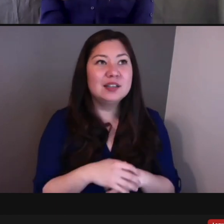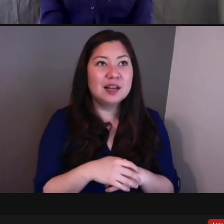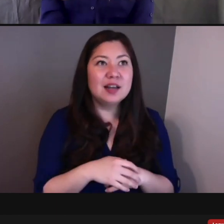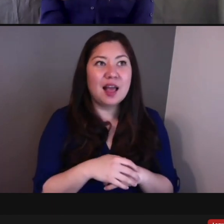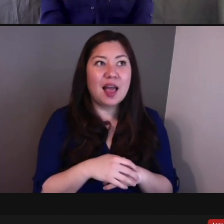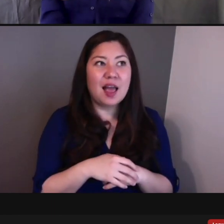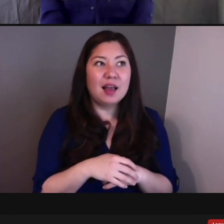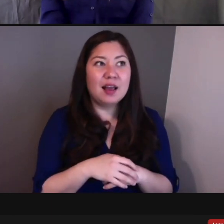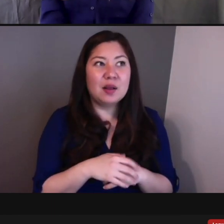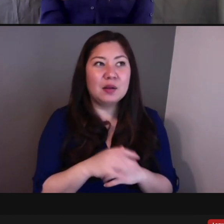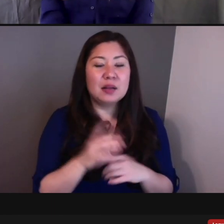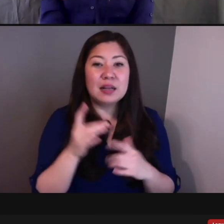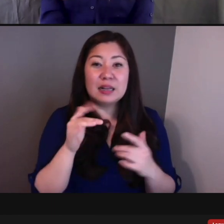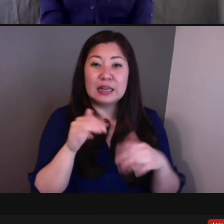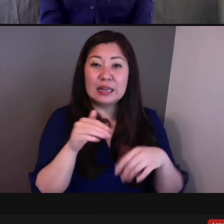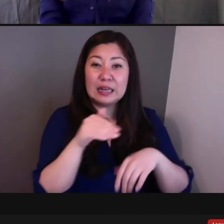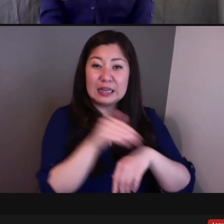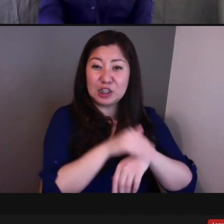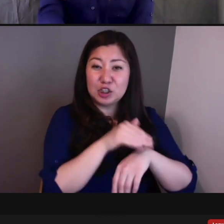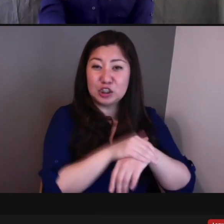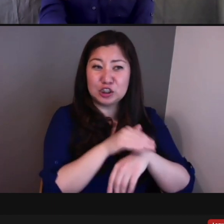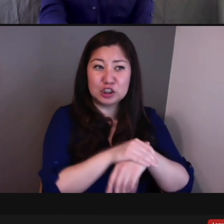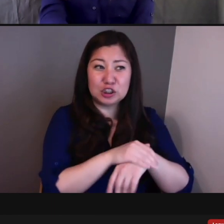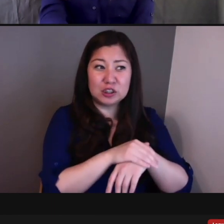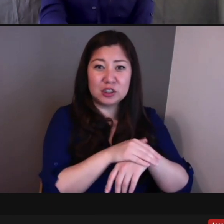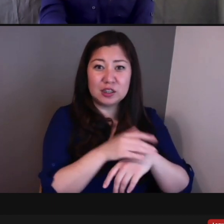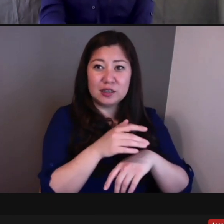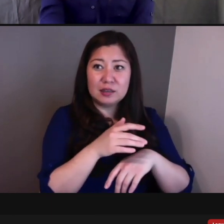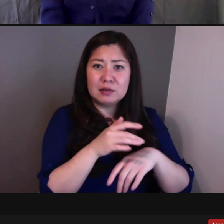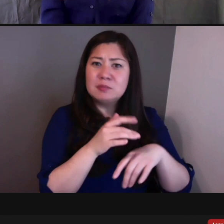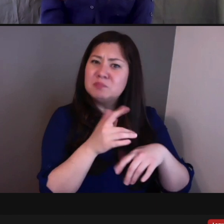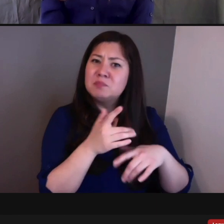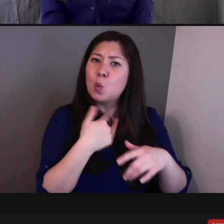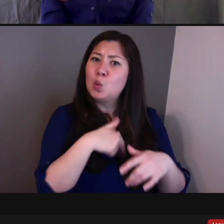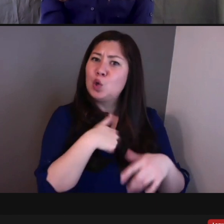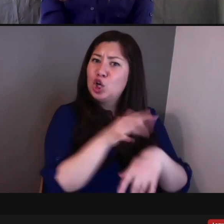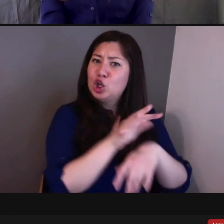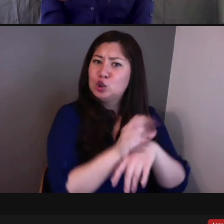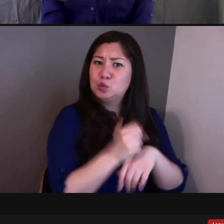students typically have to process the languages separately.